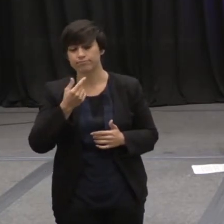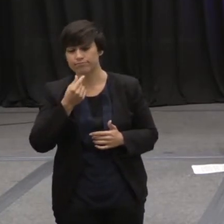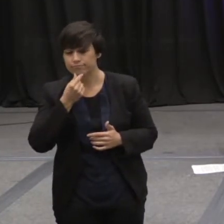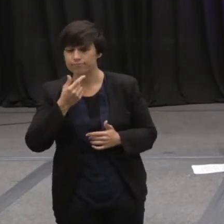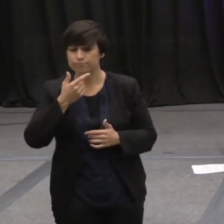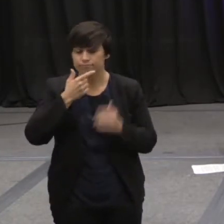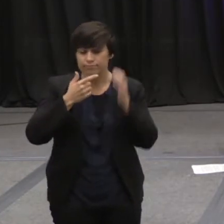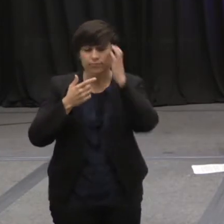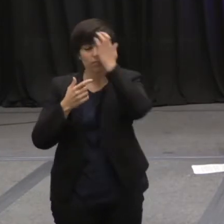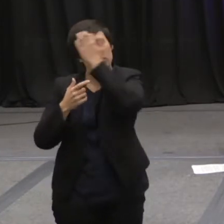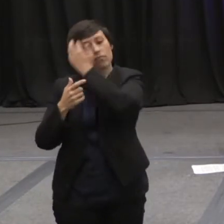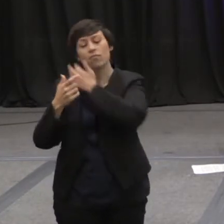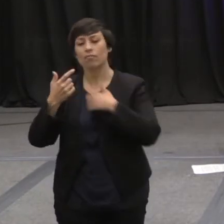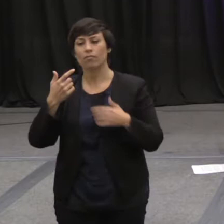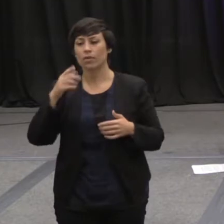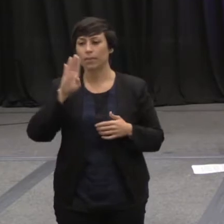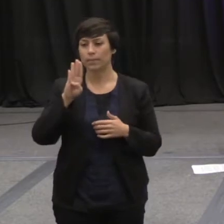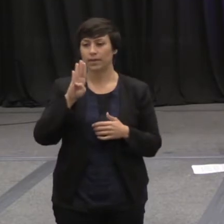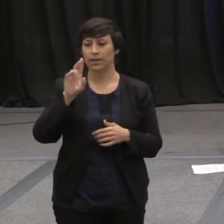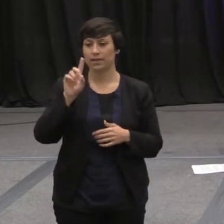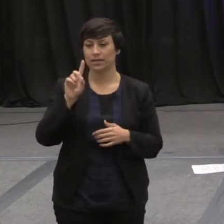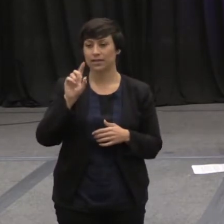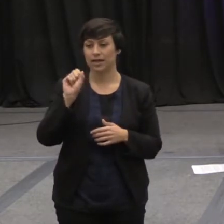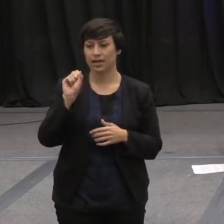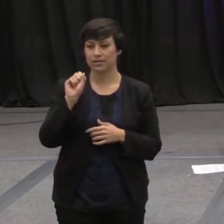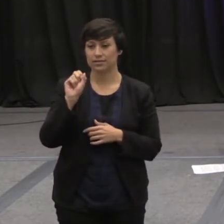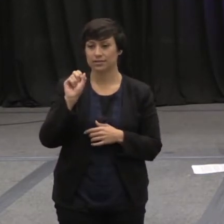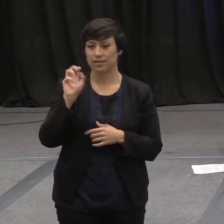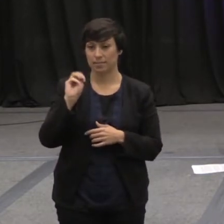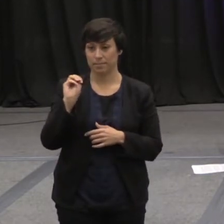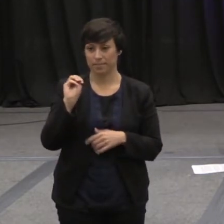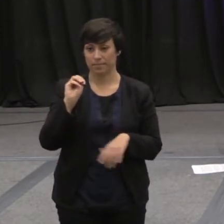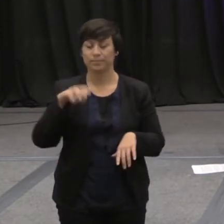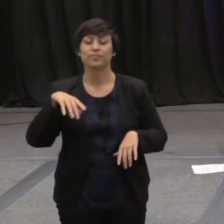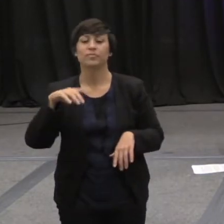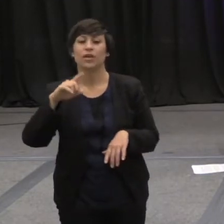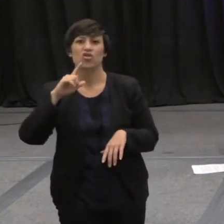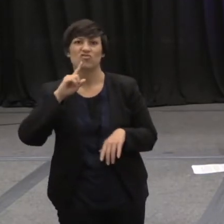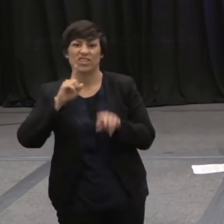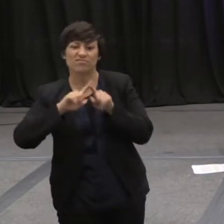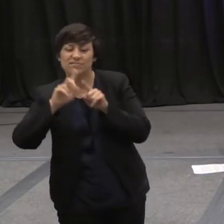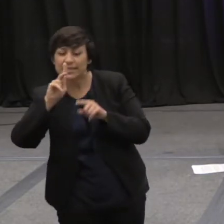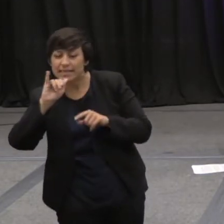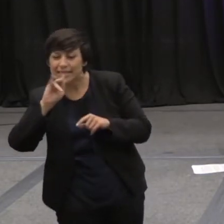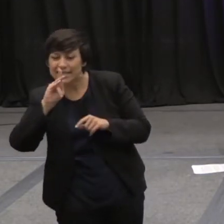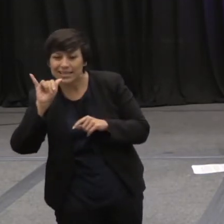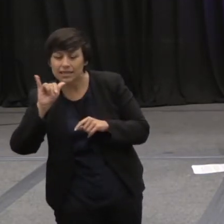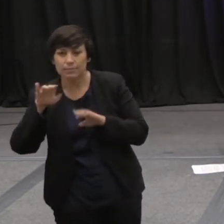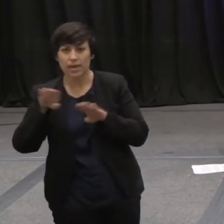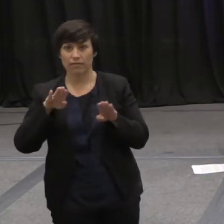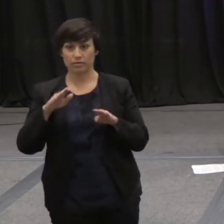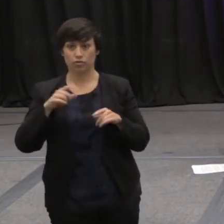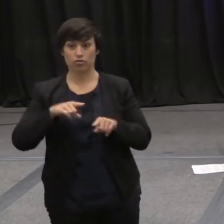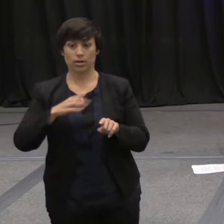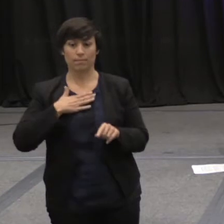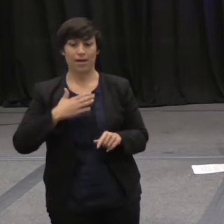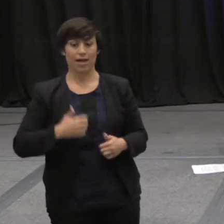BDSM, kinky, sort of non-traditional behaviors. I mean, in my lifetime,